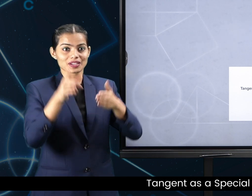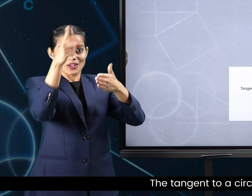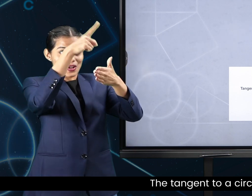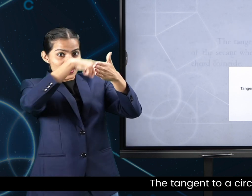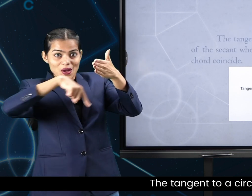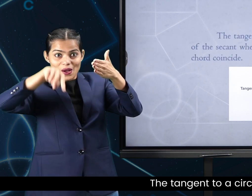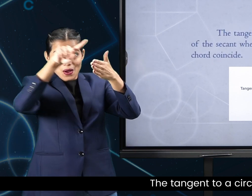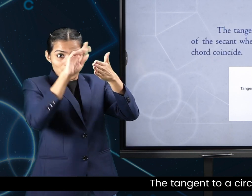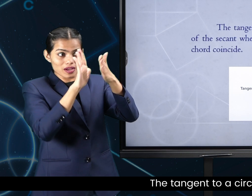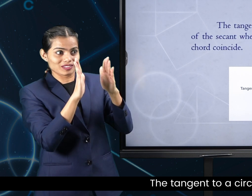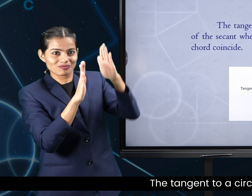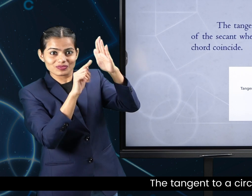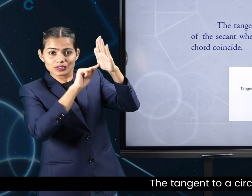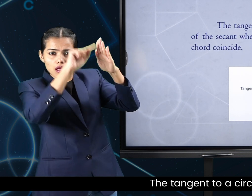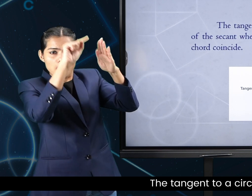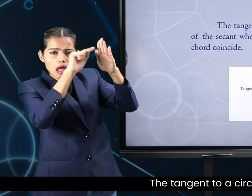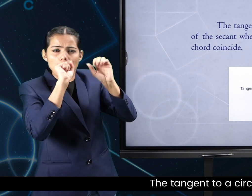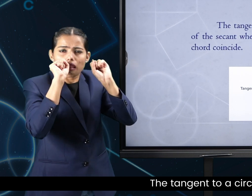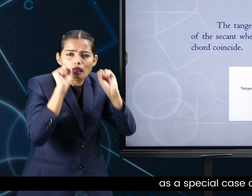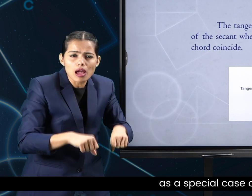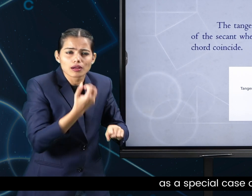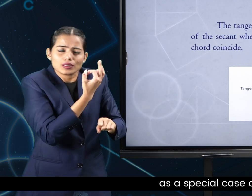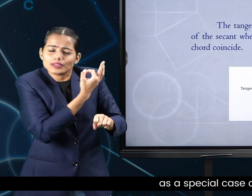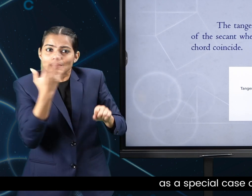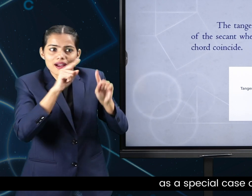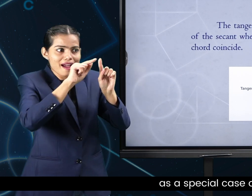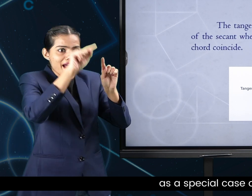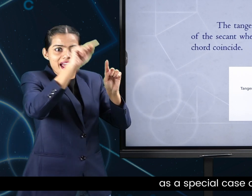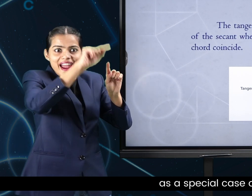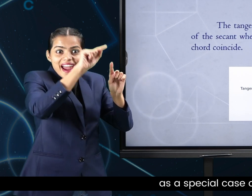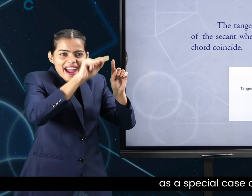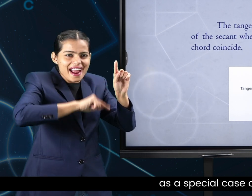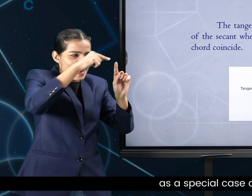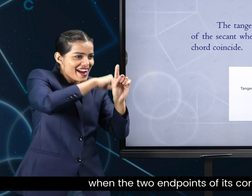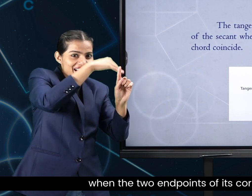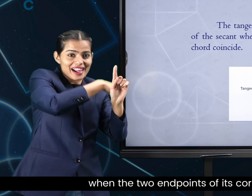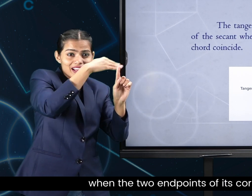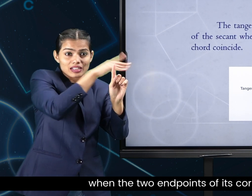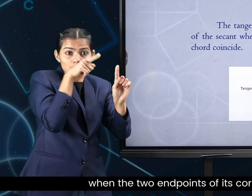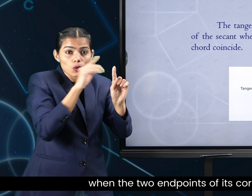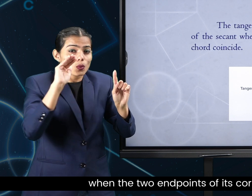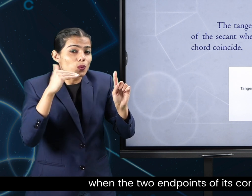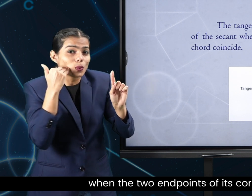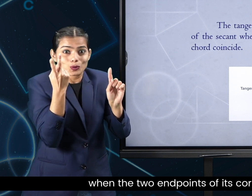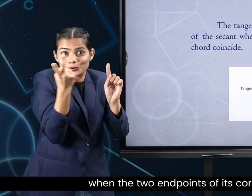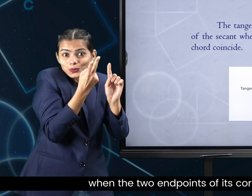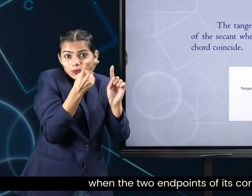The tangent to a circle can be seen as a special case of the secant when the 2 endpoints of